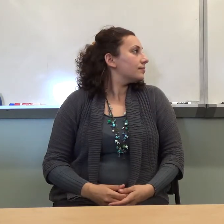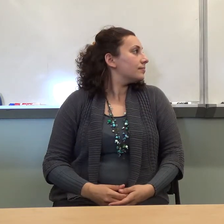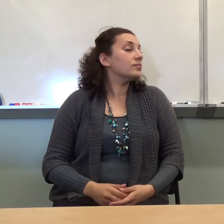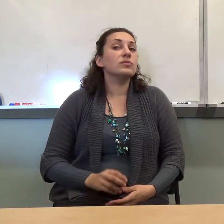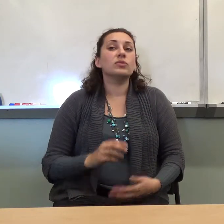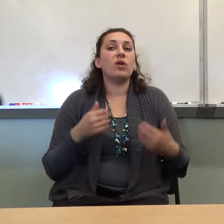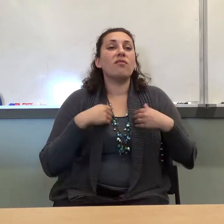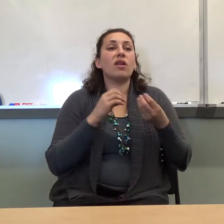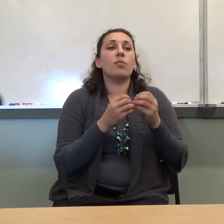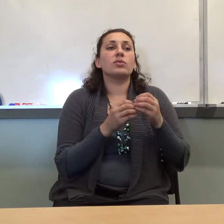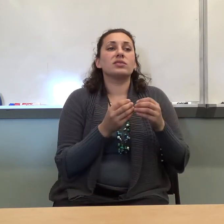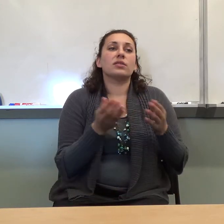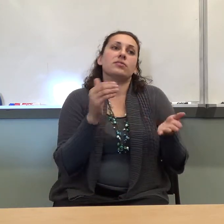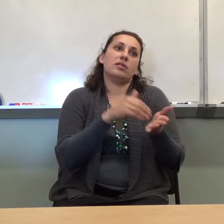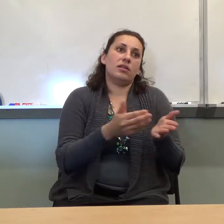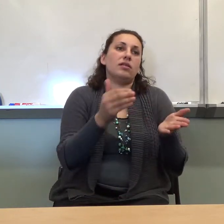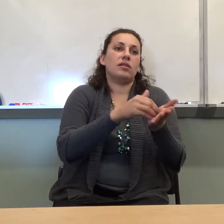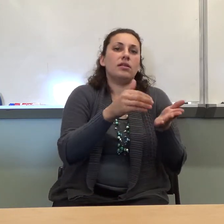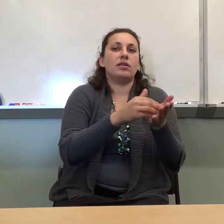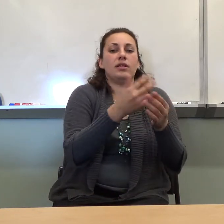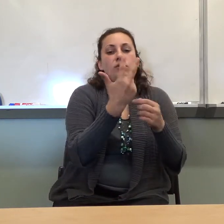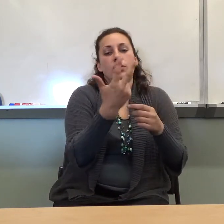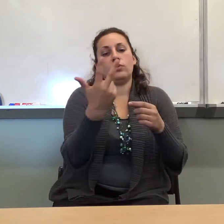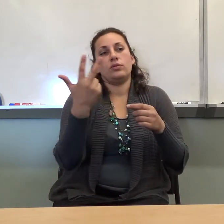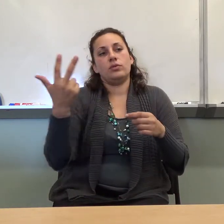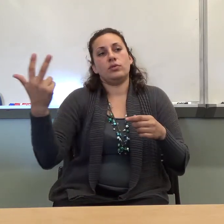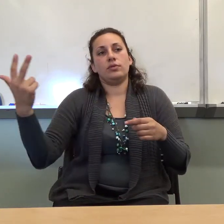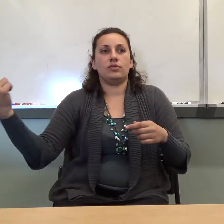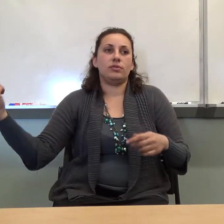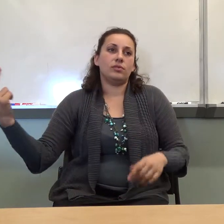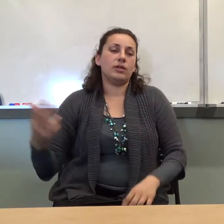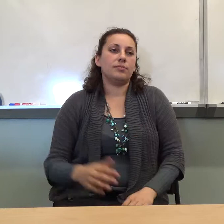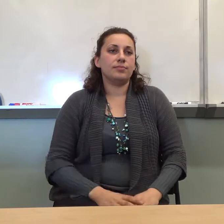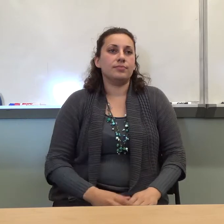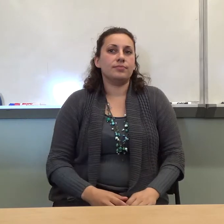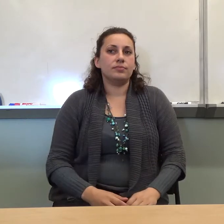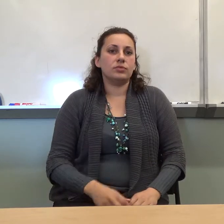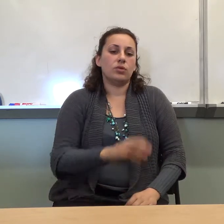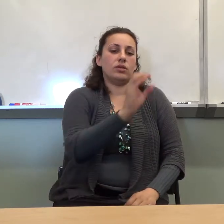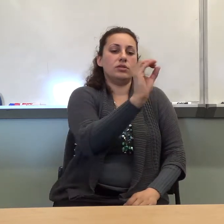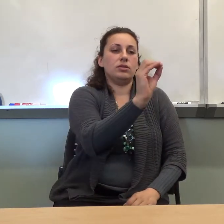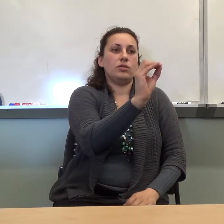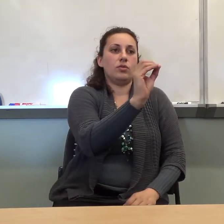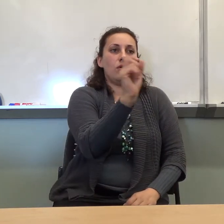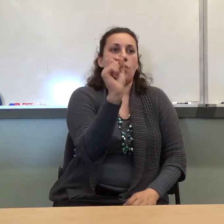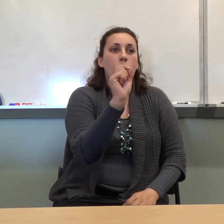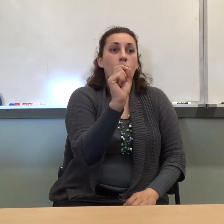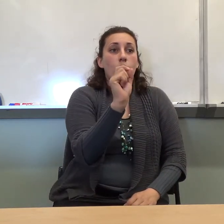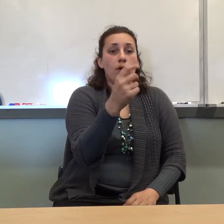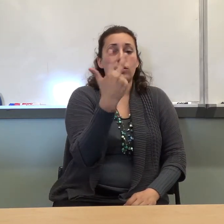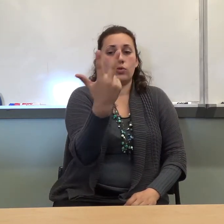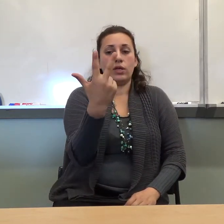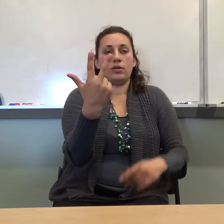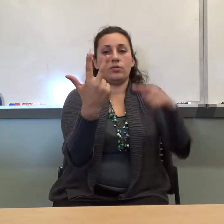So in other words, we can say that this is 0.3 with a bar over it.